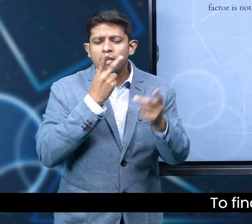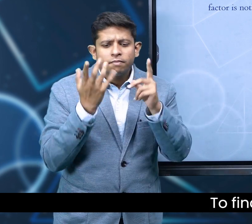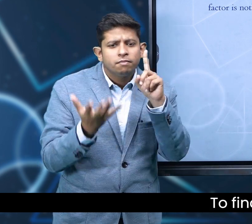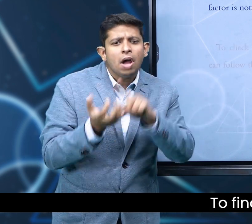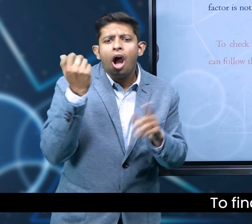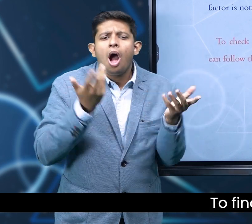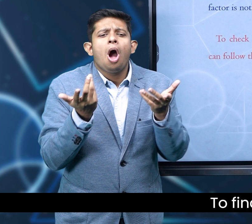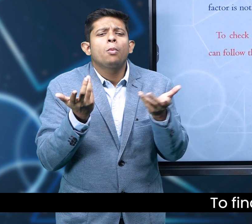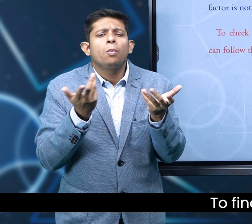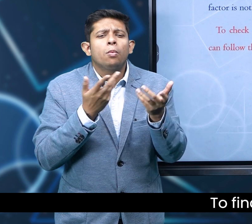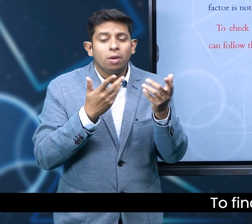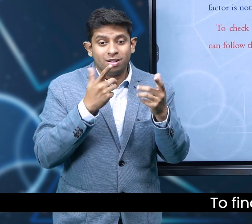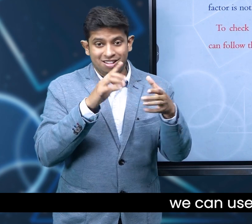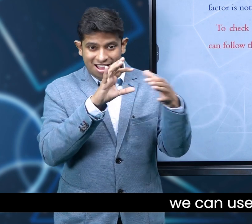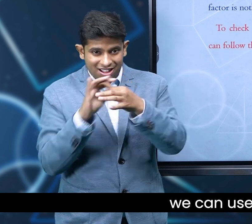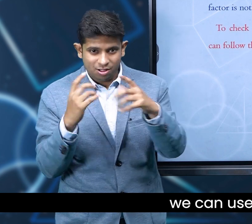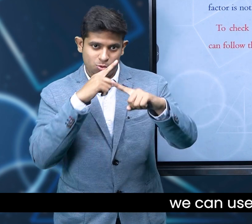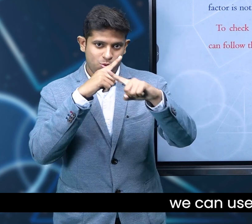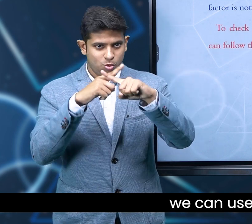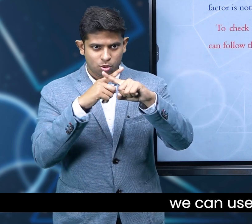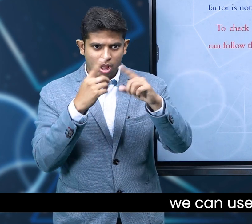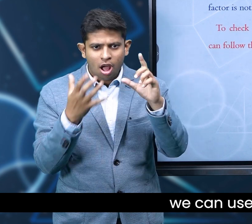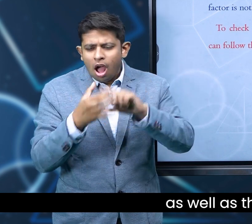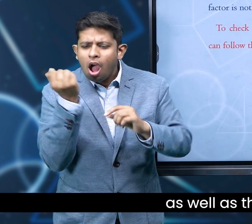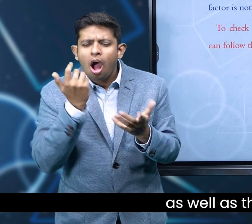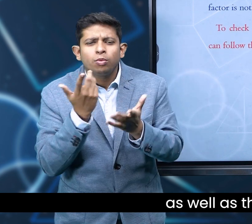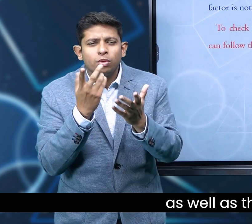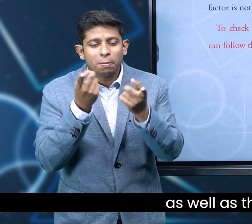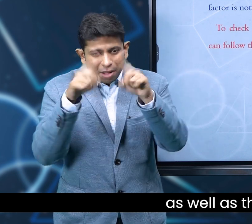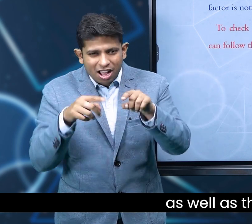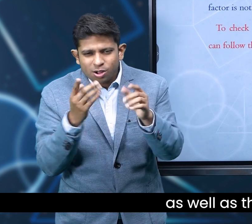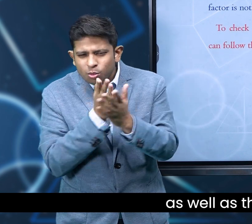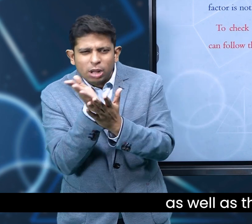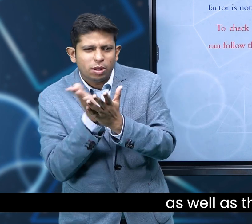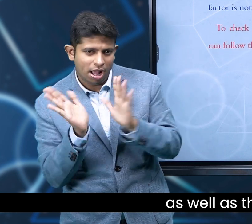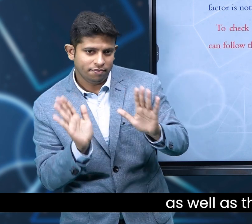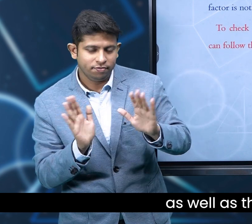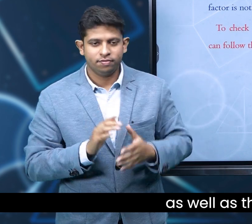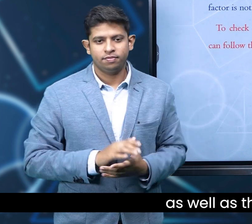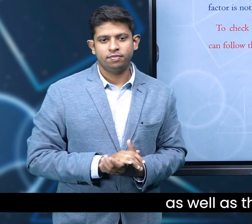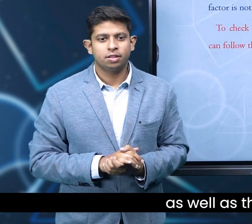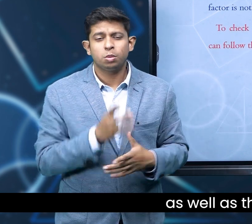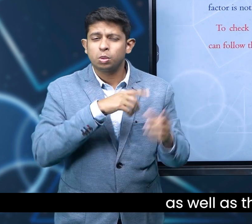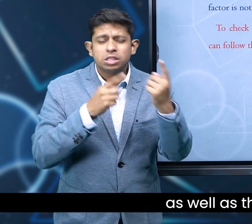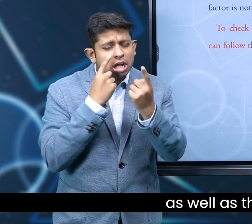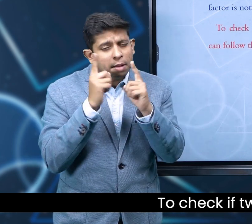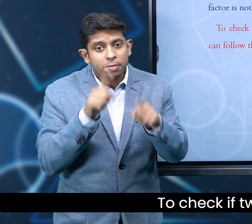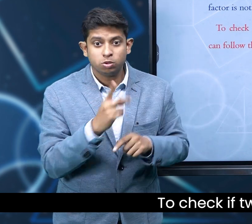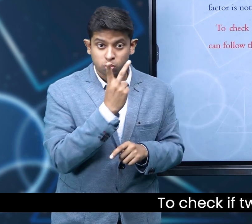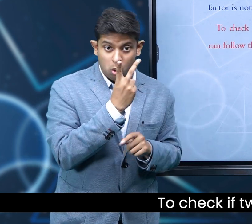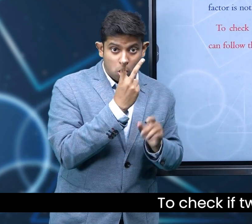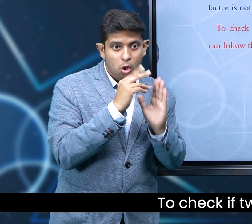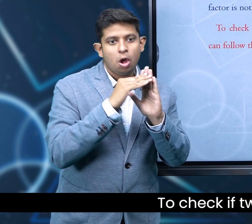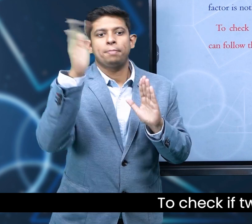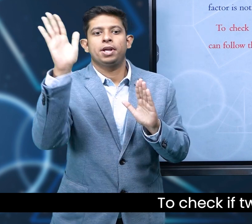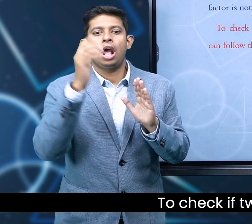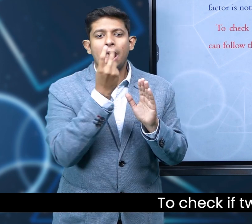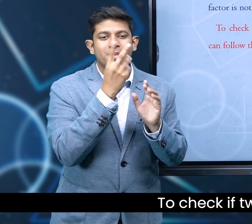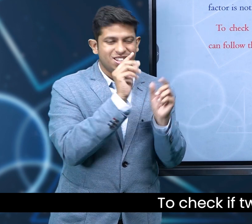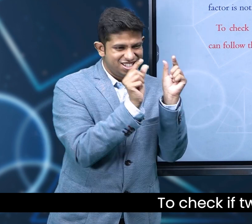To find the factors, we can use the multiplication as well as the division method. To check if two or more numbers